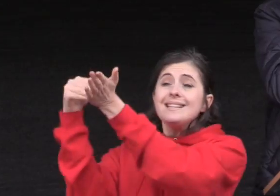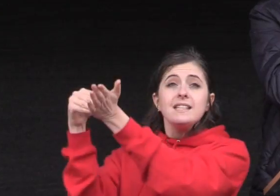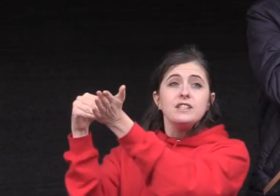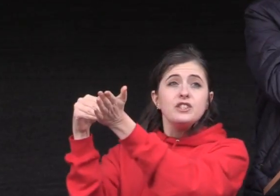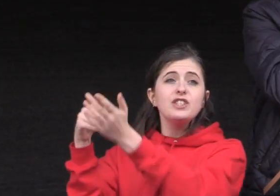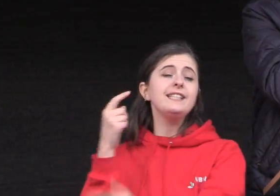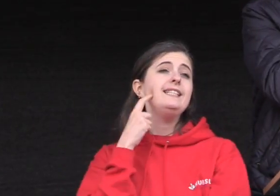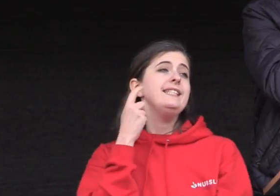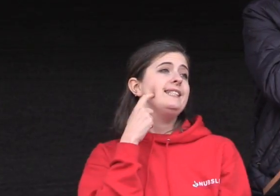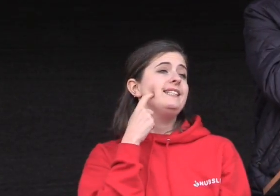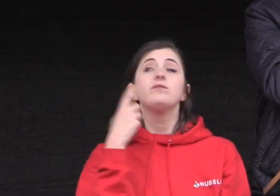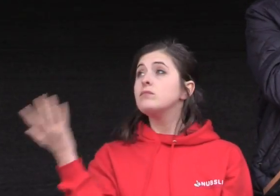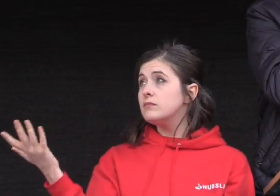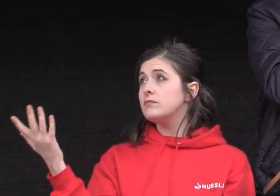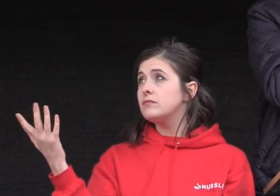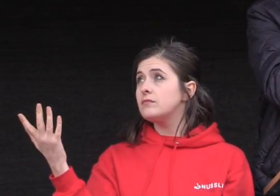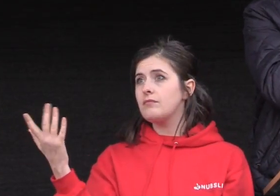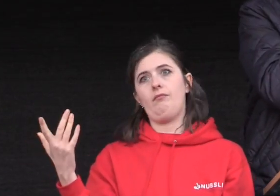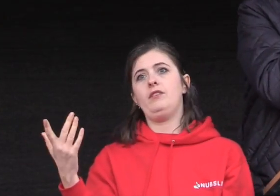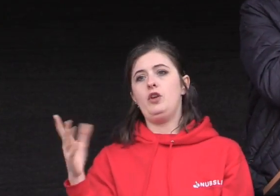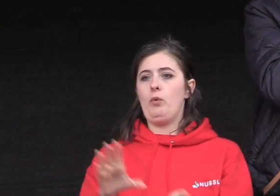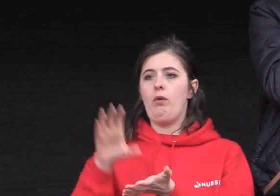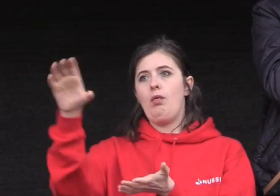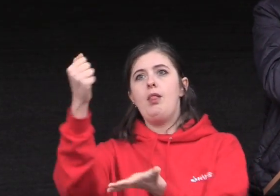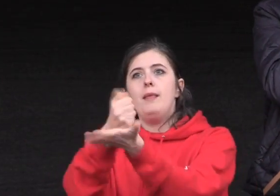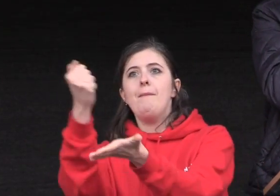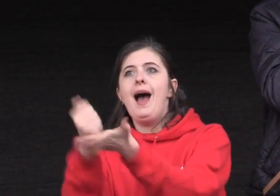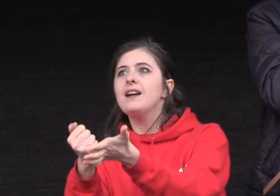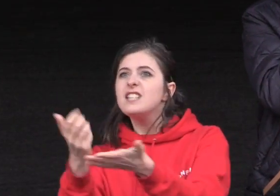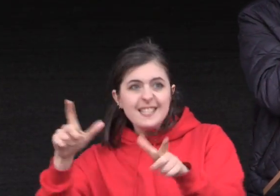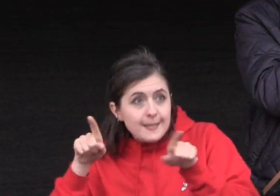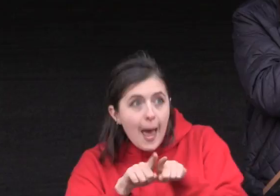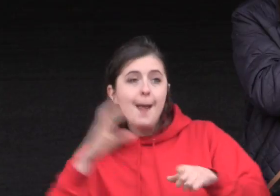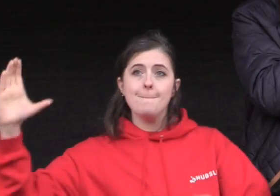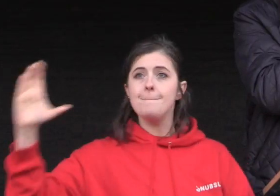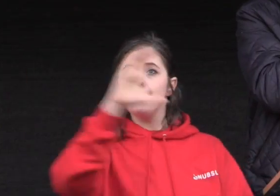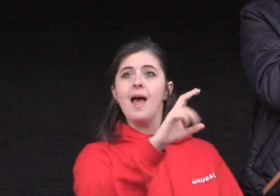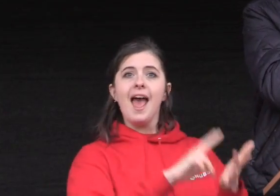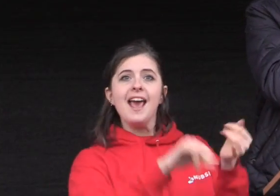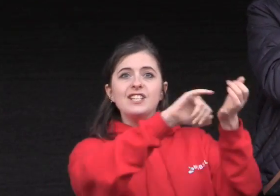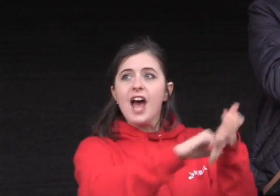Our message to the government is easy. You bailed out the banks, bail out the NHS as well.